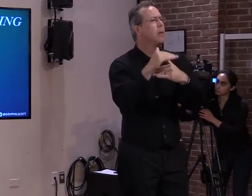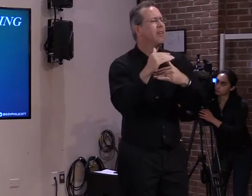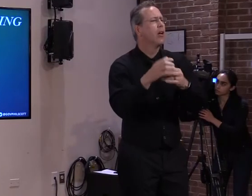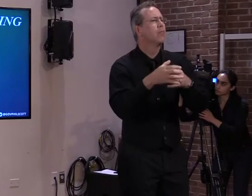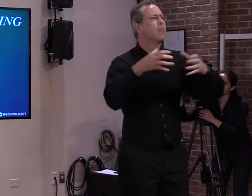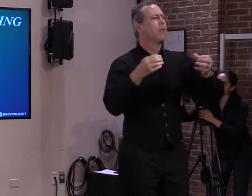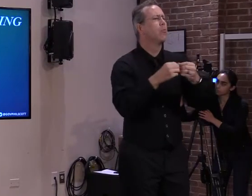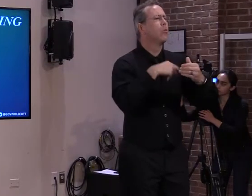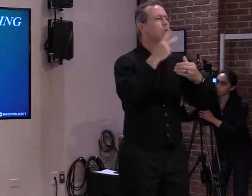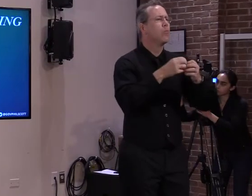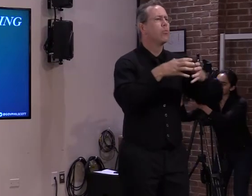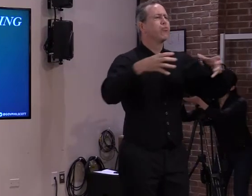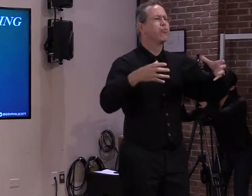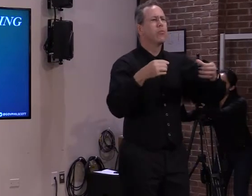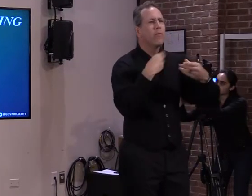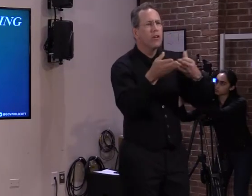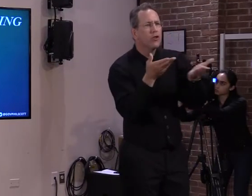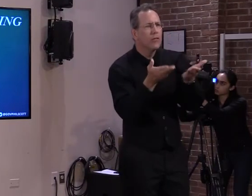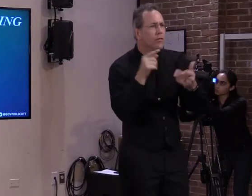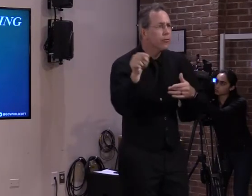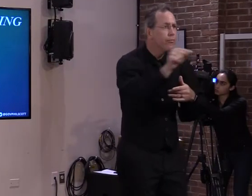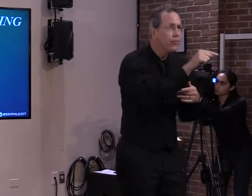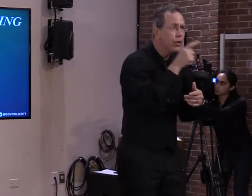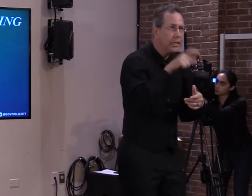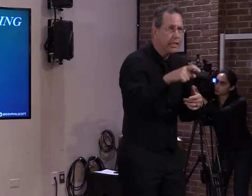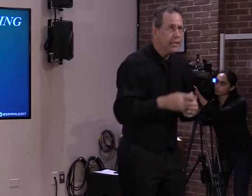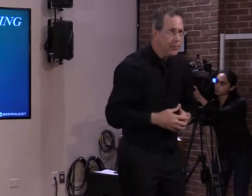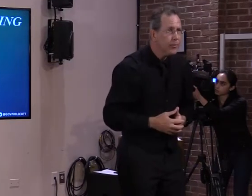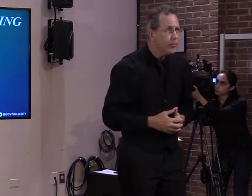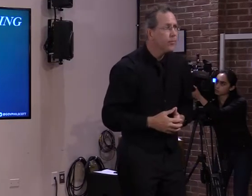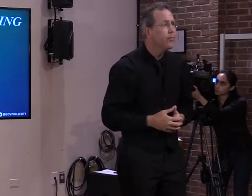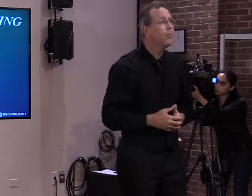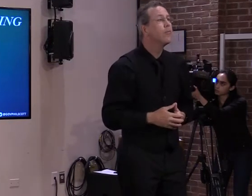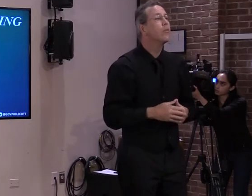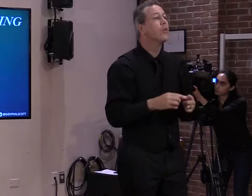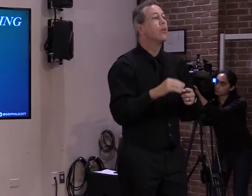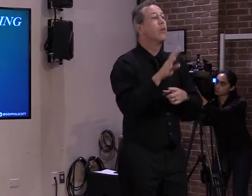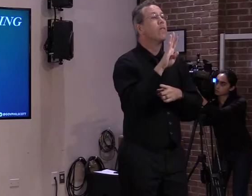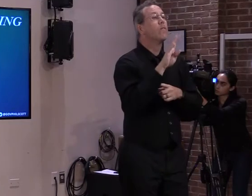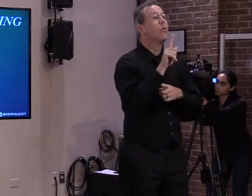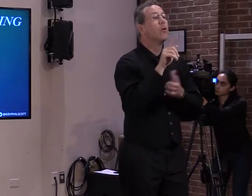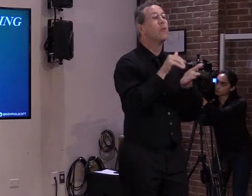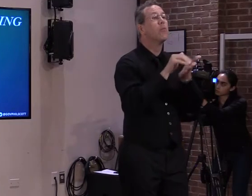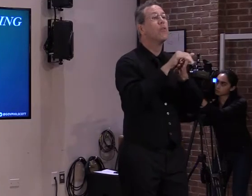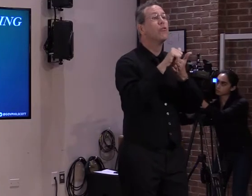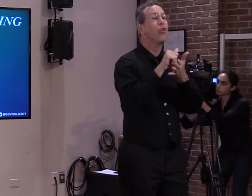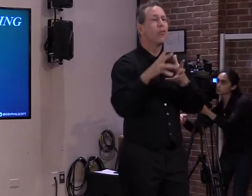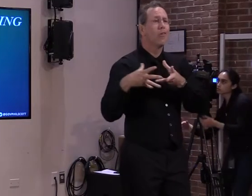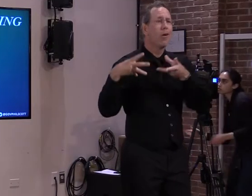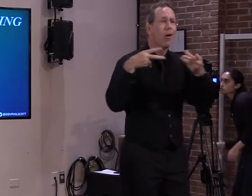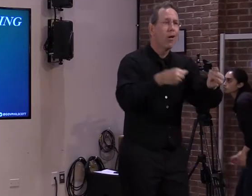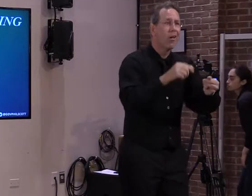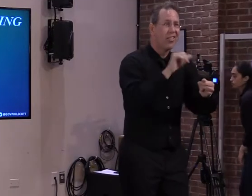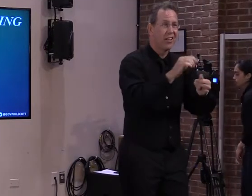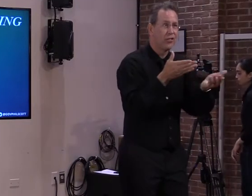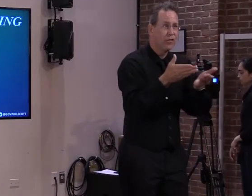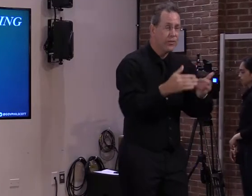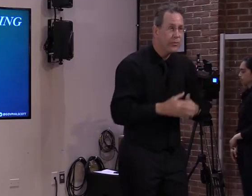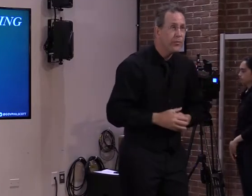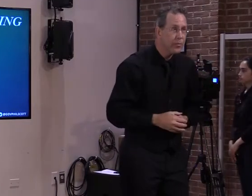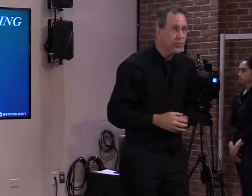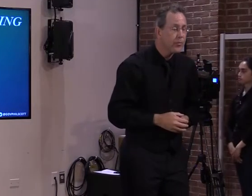an estimated cost of $41 million. For reference, prior to the pandemic, the program cost